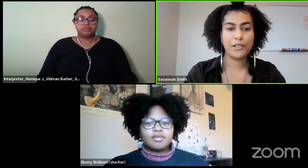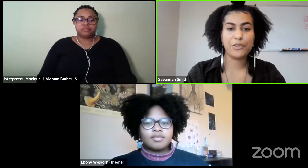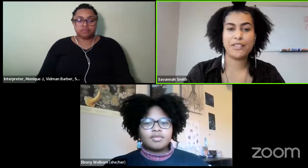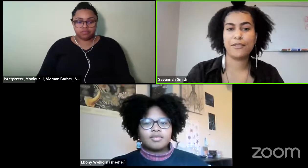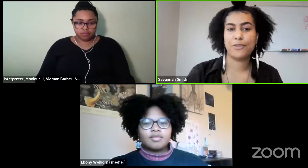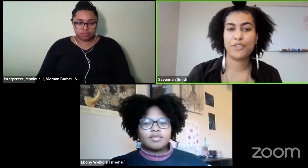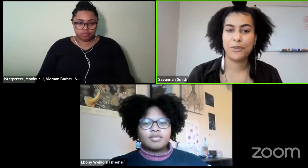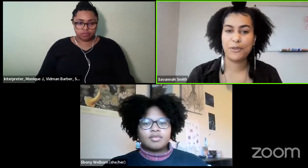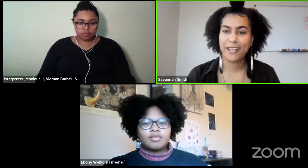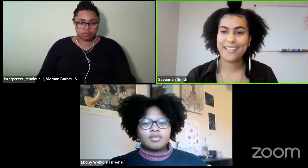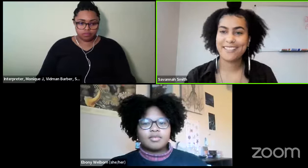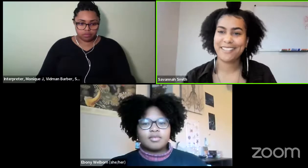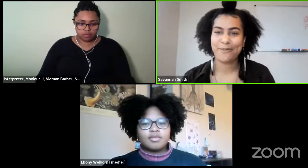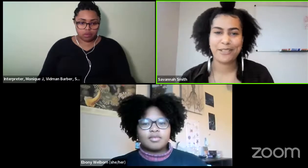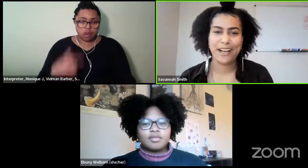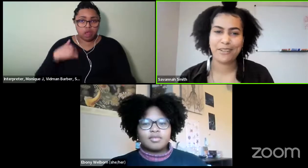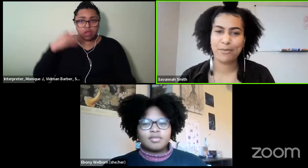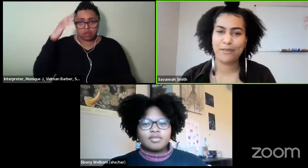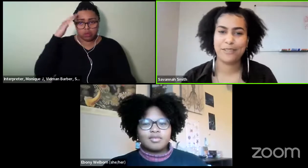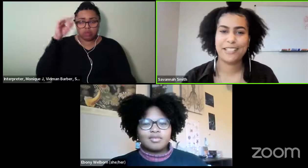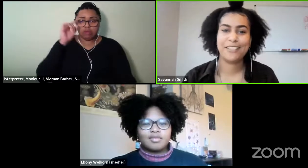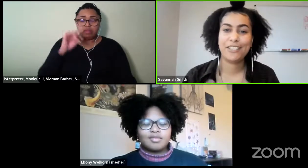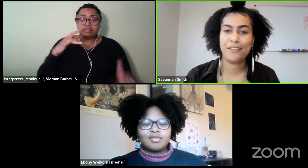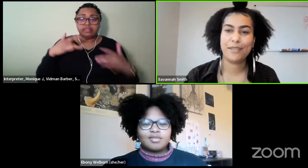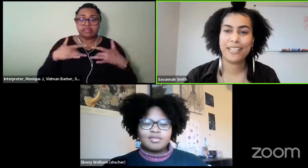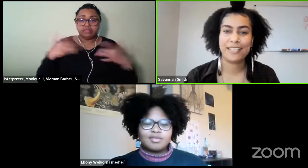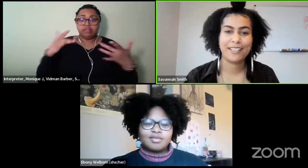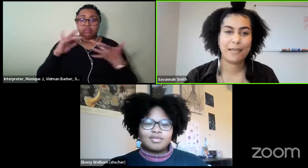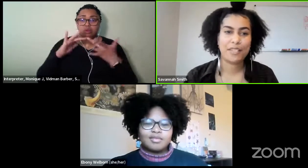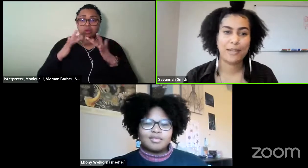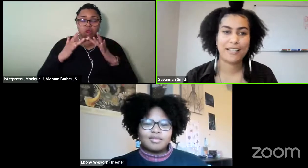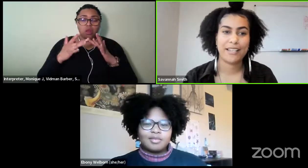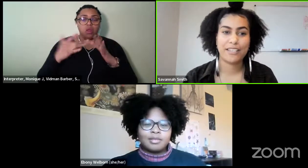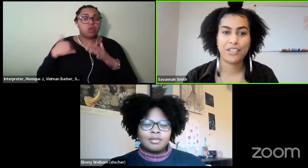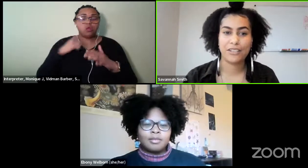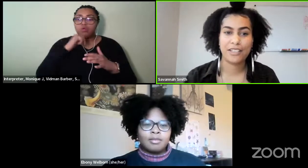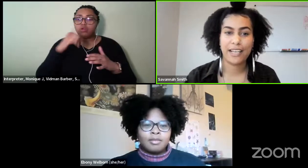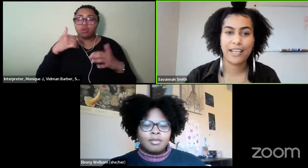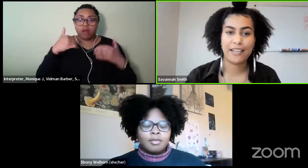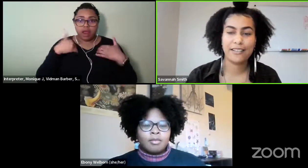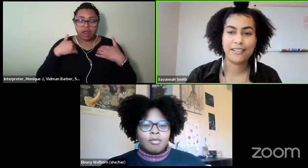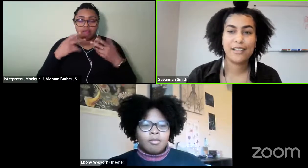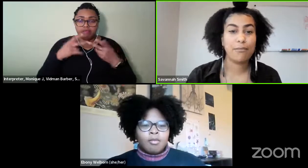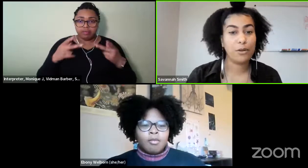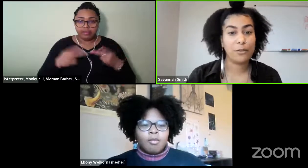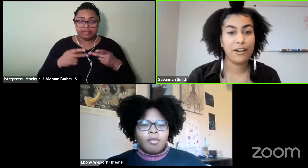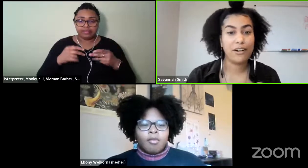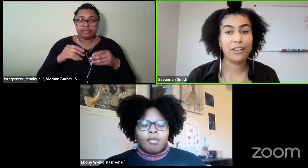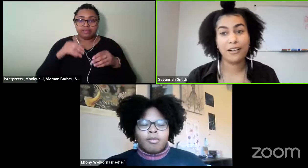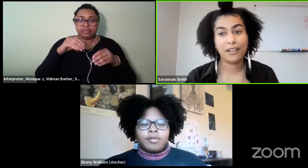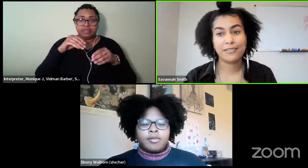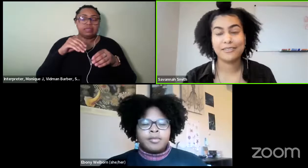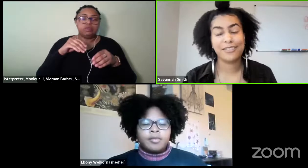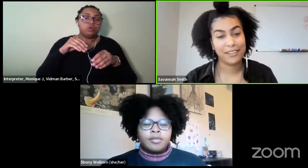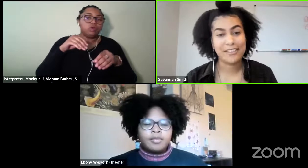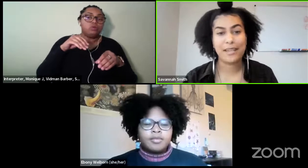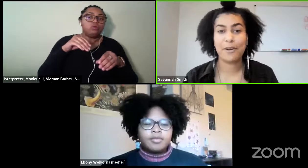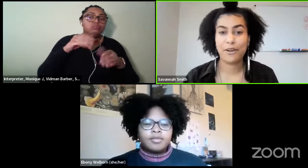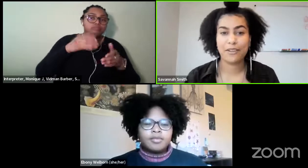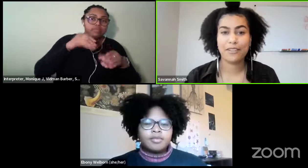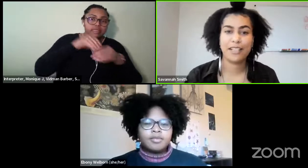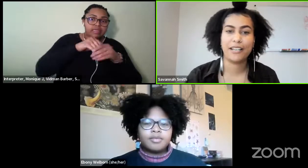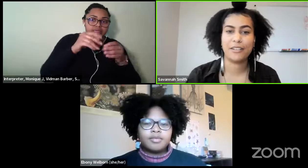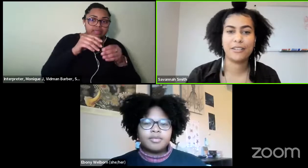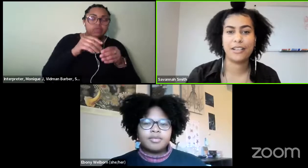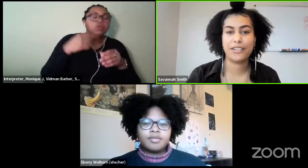Now, I know this is a virtual event and we don't have the privilege of being in the same space as each other today, but we all are on the